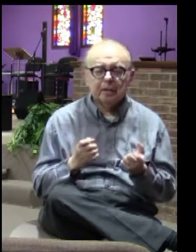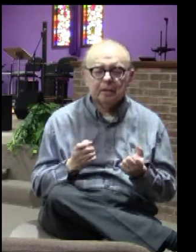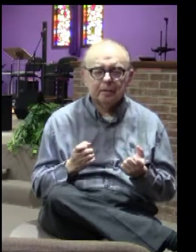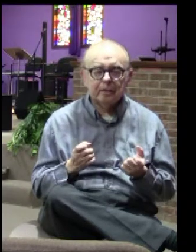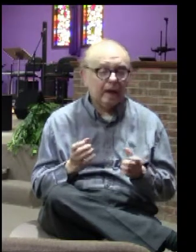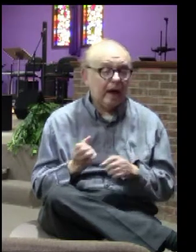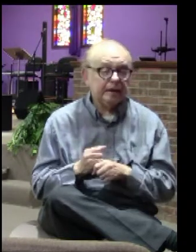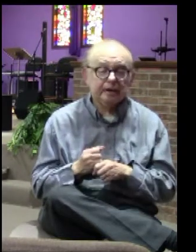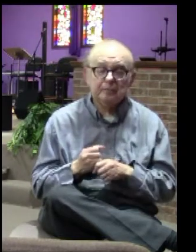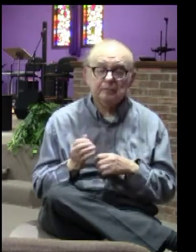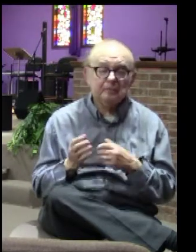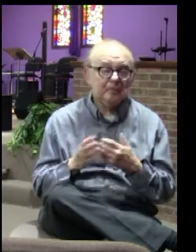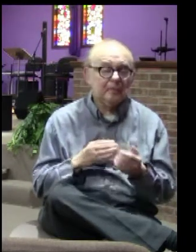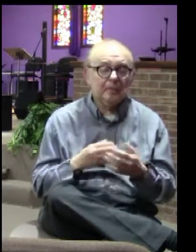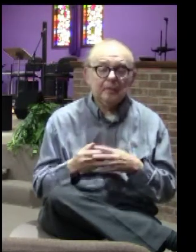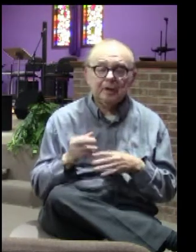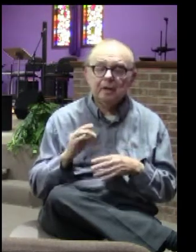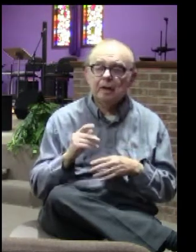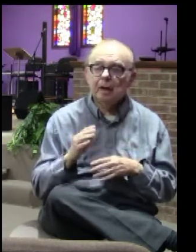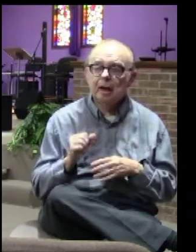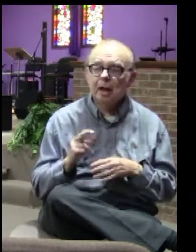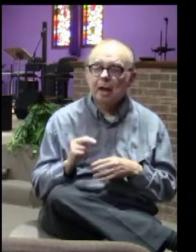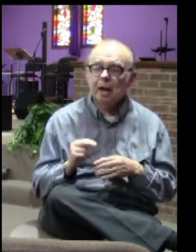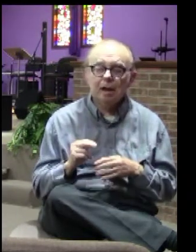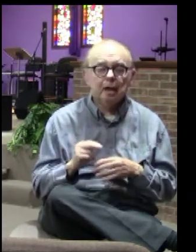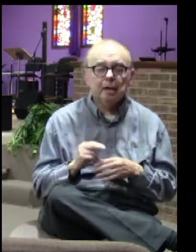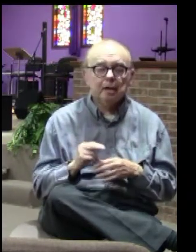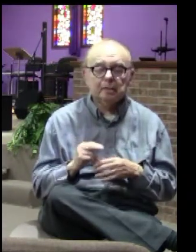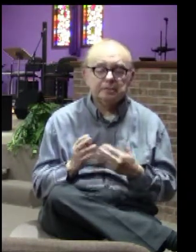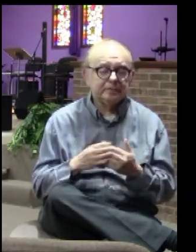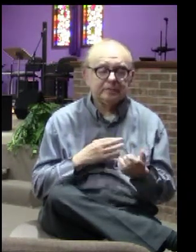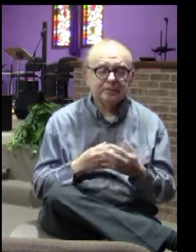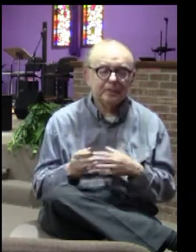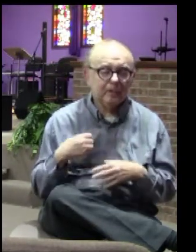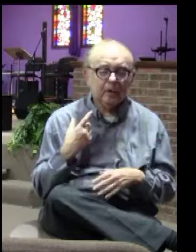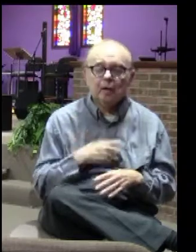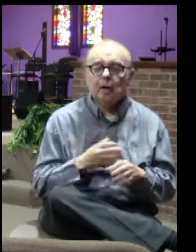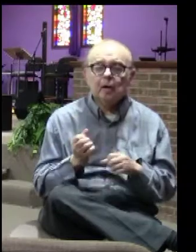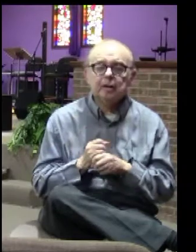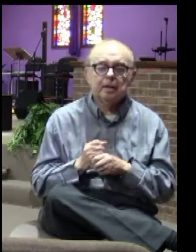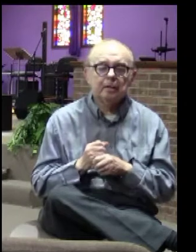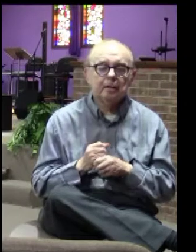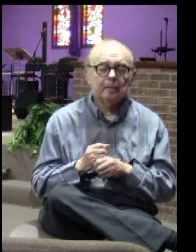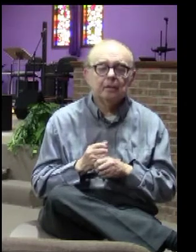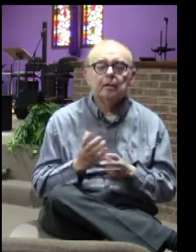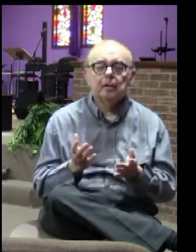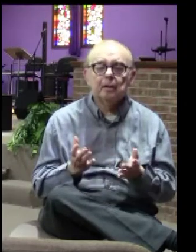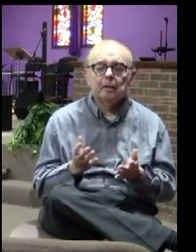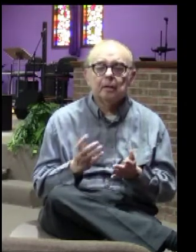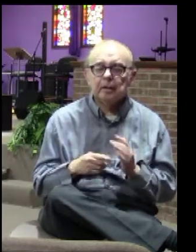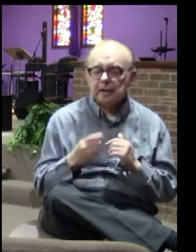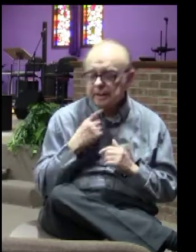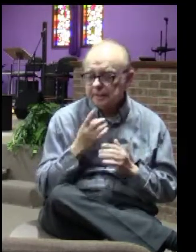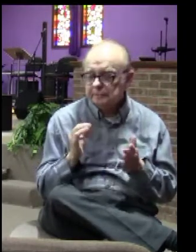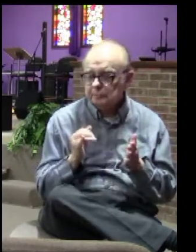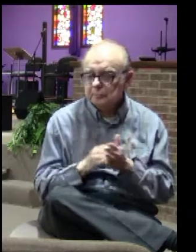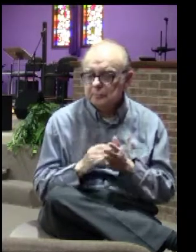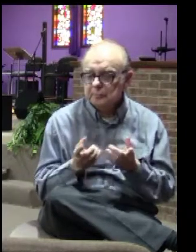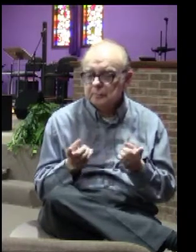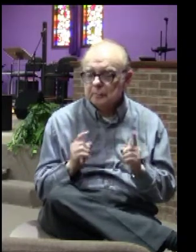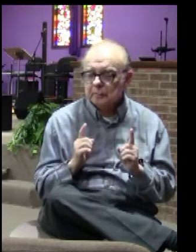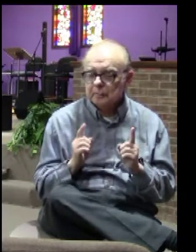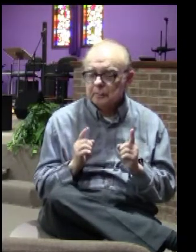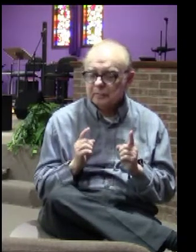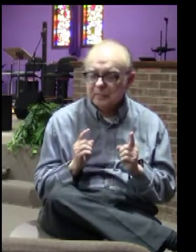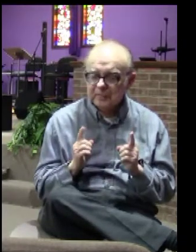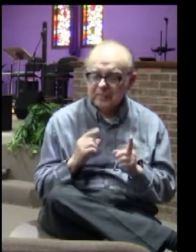I get a ribbon. You know, the other person gets a ribbon. What does it matter? We're all getting ribbons, so it really doesn't matter. But what he's saying is this, that what you need to